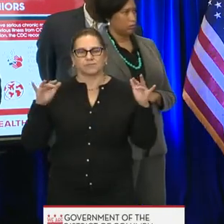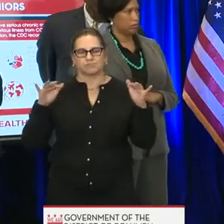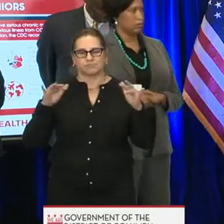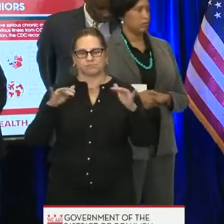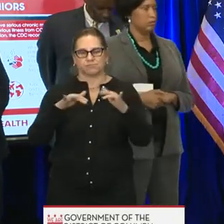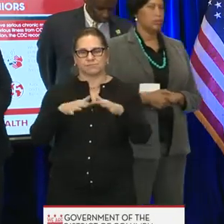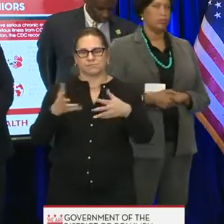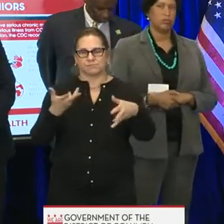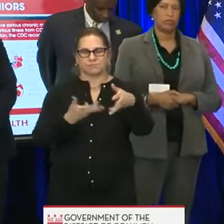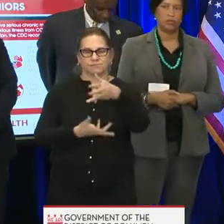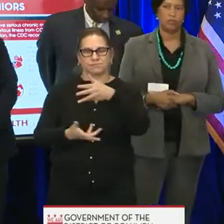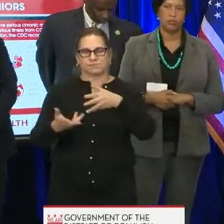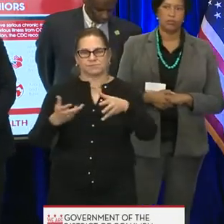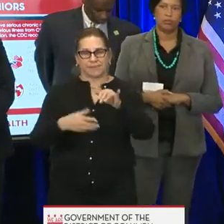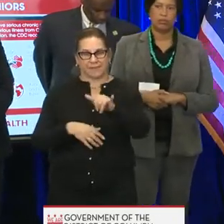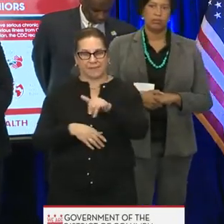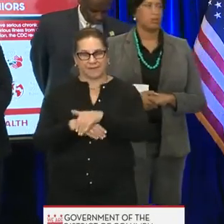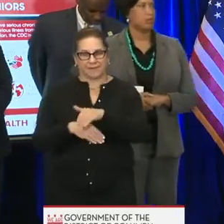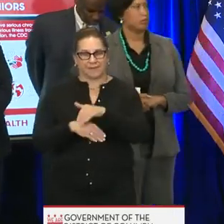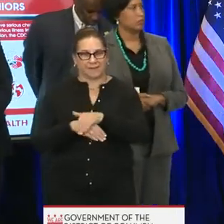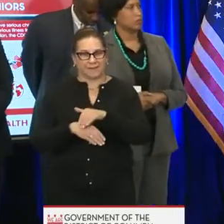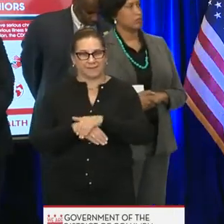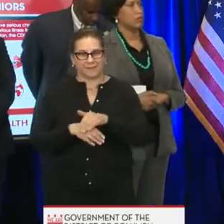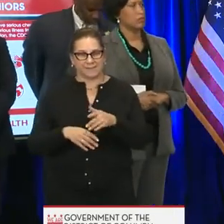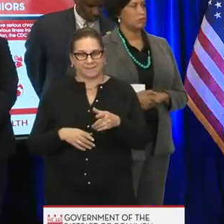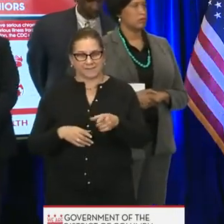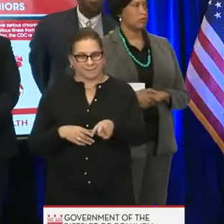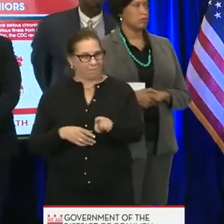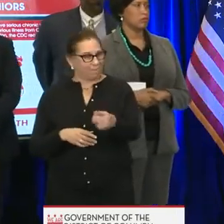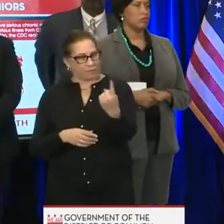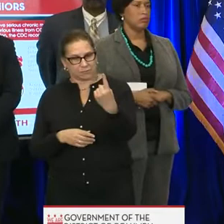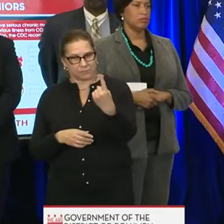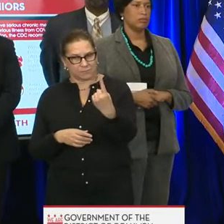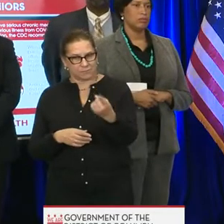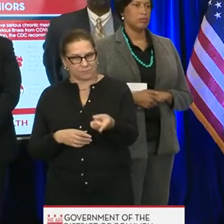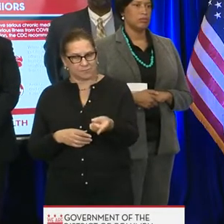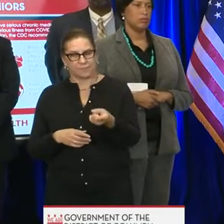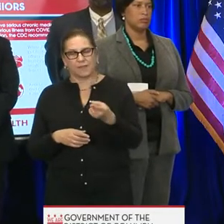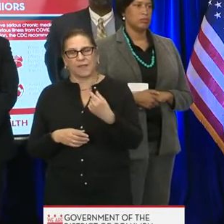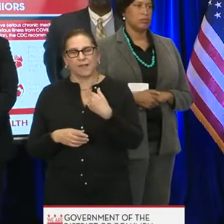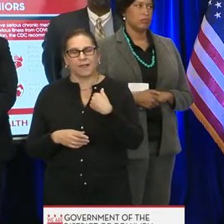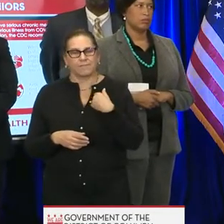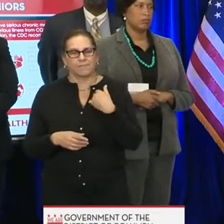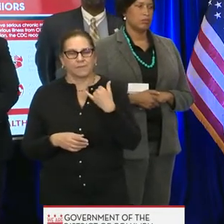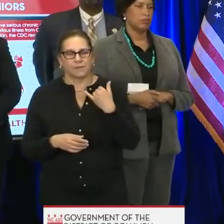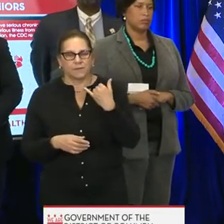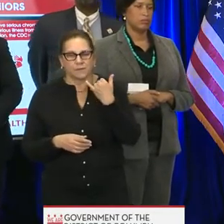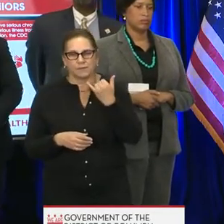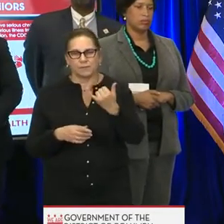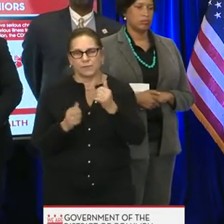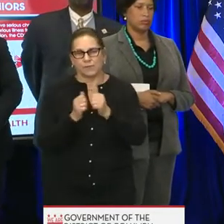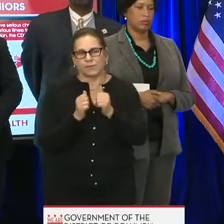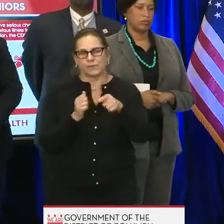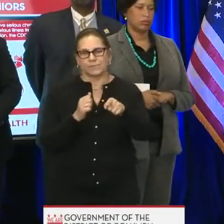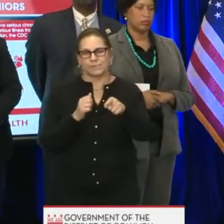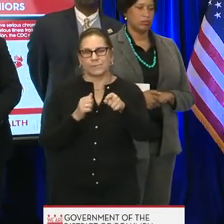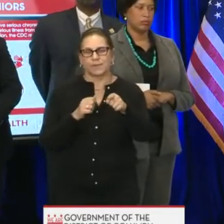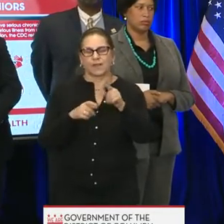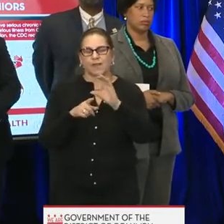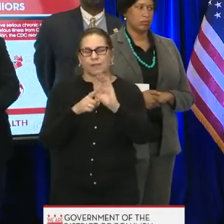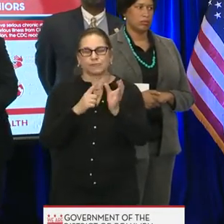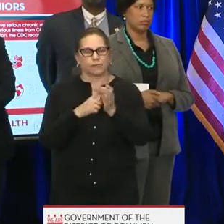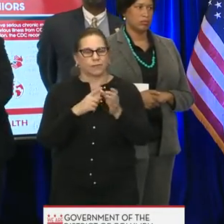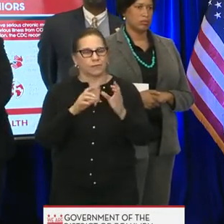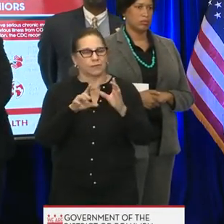that we introduced the initial one, we were able to have a call with the cultural institutions and have a lot of guidance to them in terms of the interpretation of